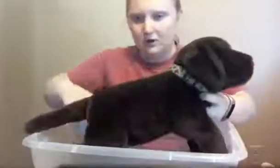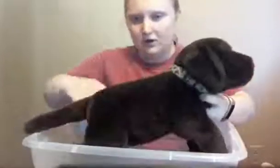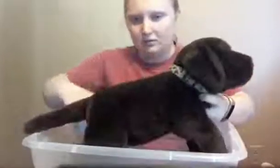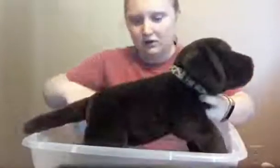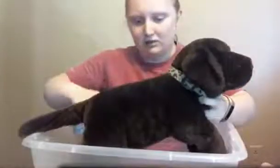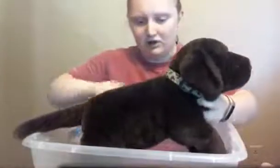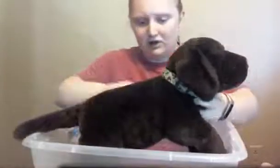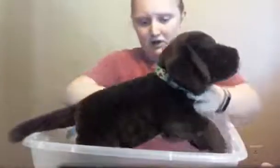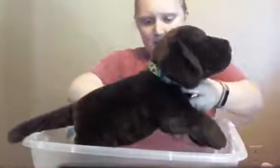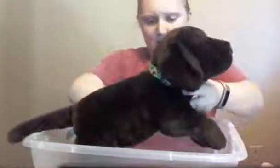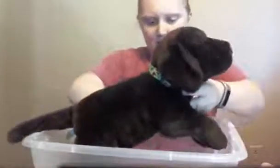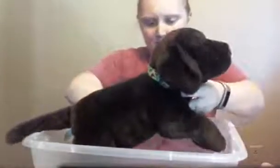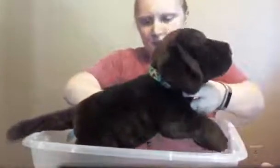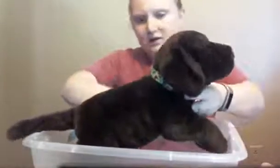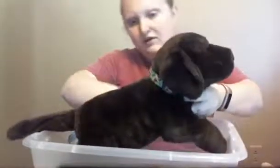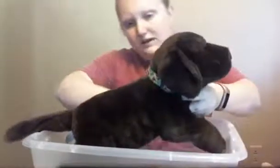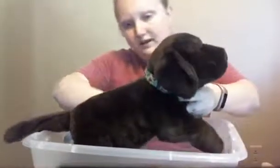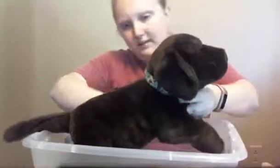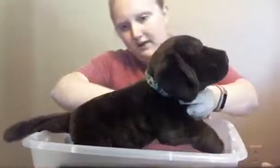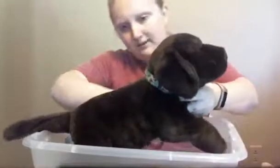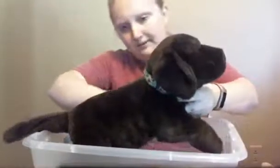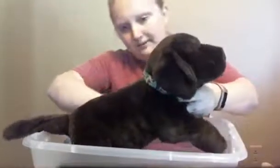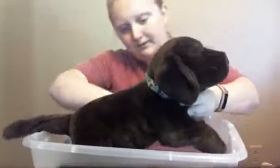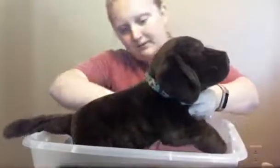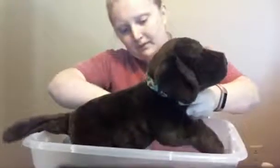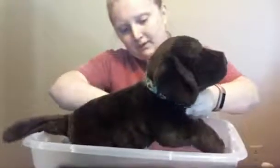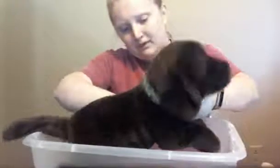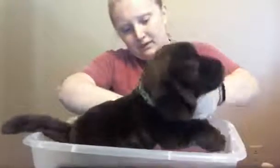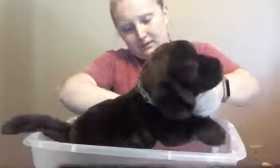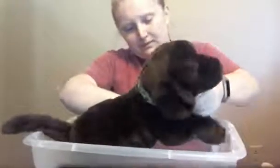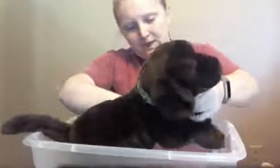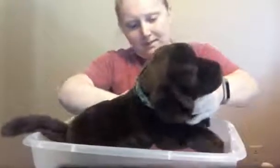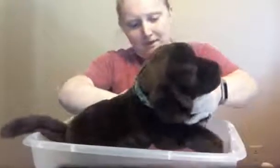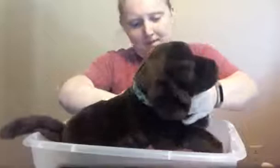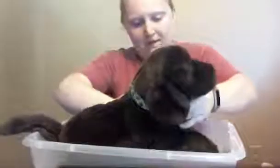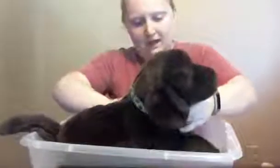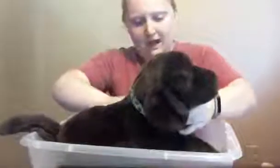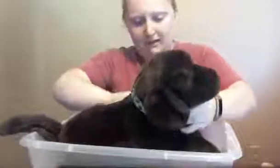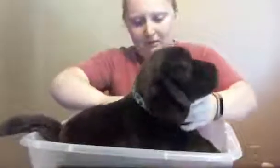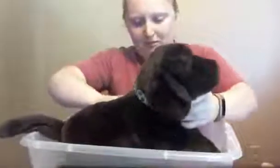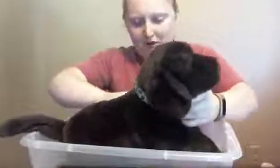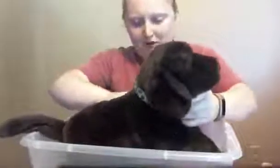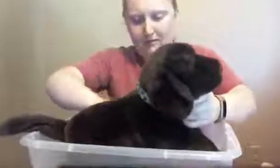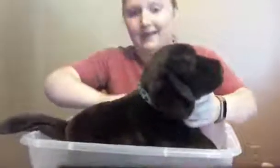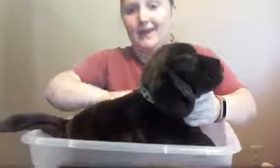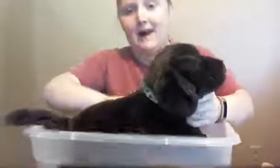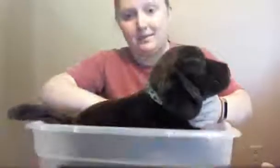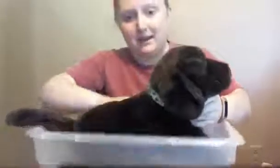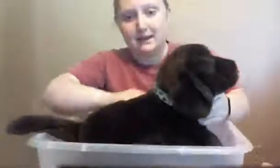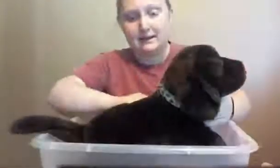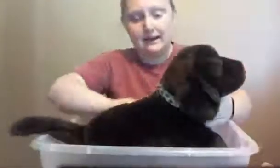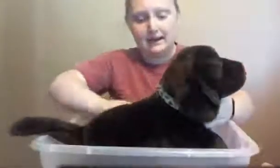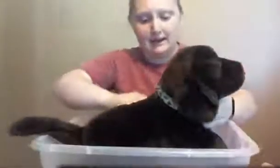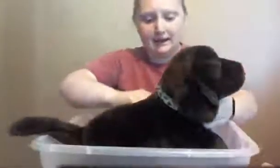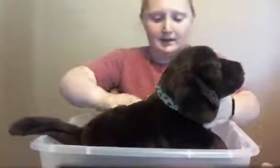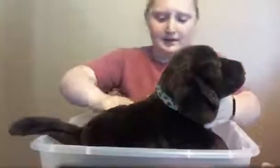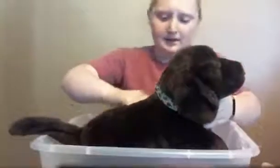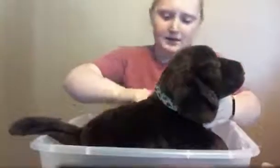Brush, brush, brush. And now we're going to brush the tummy. My puppy, I have to brush him a lot because he likes